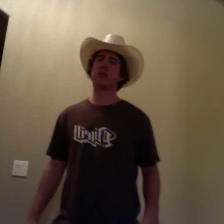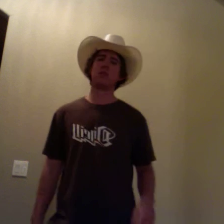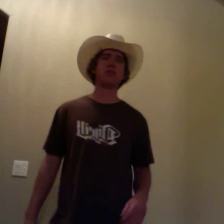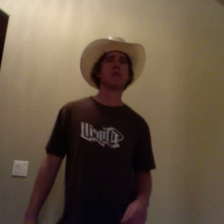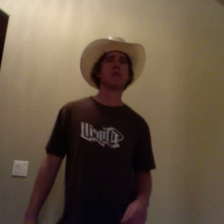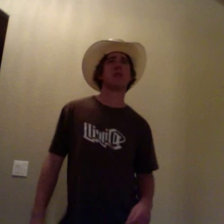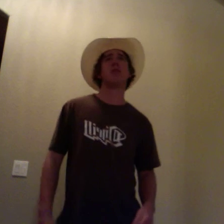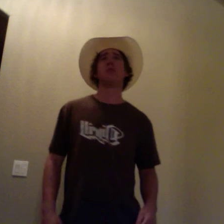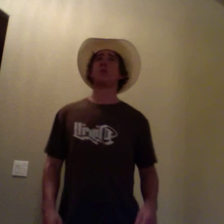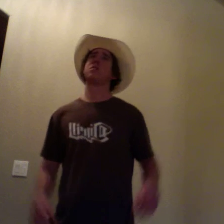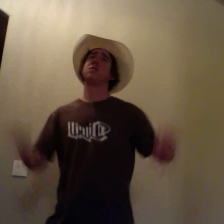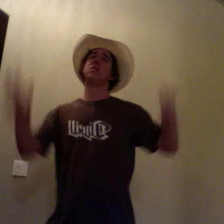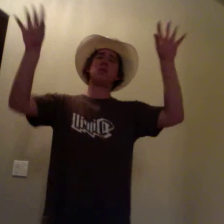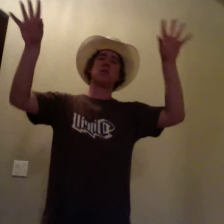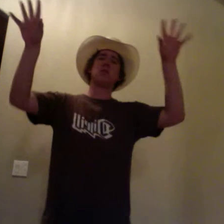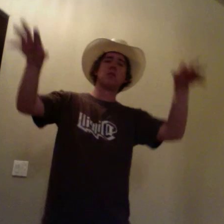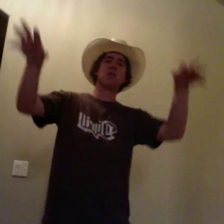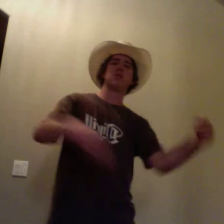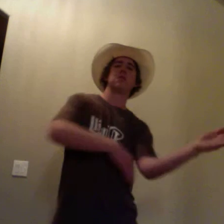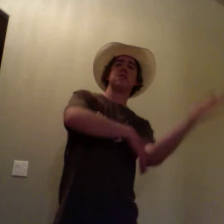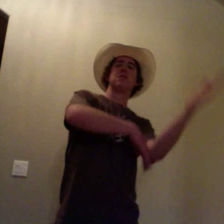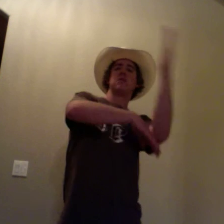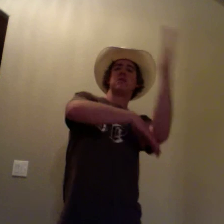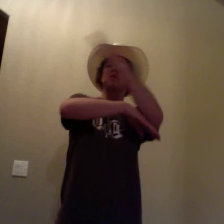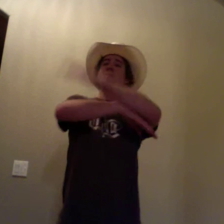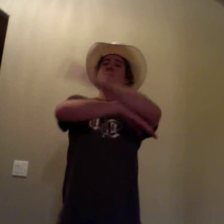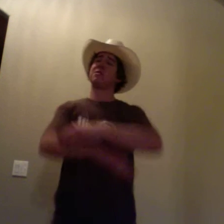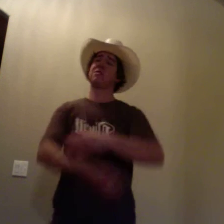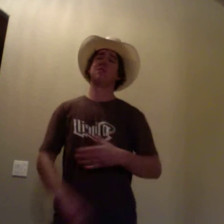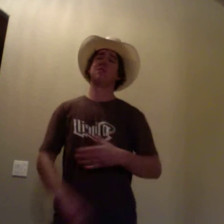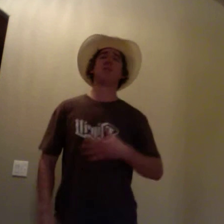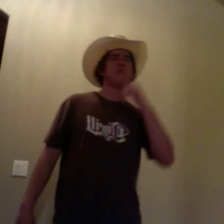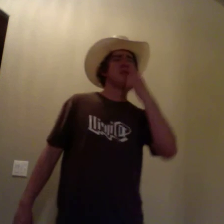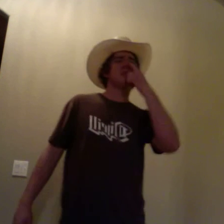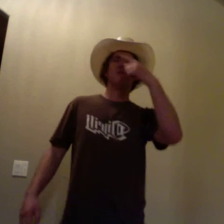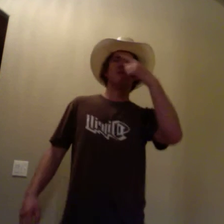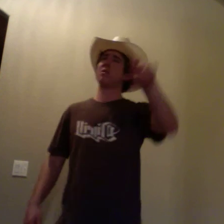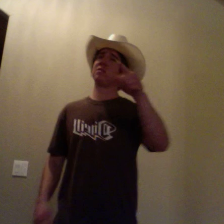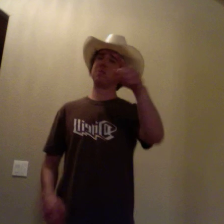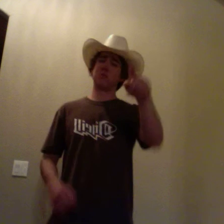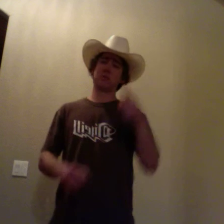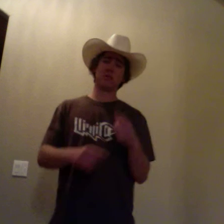Rain all day and I really, really, really don't mind. Can't you see, can't you see?